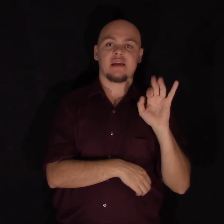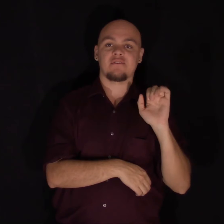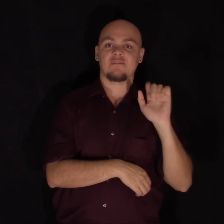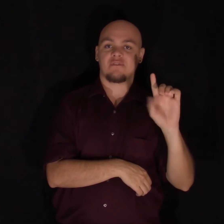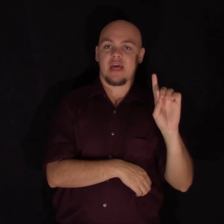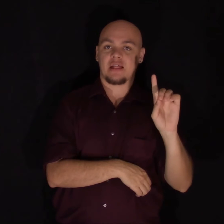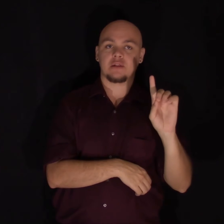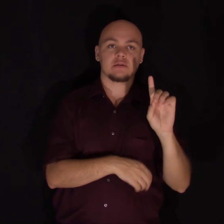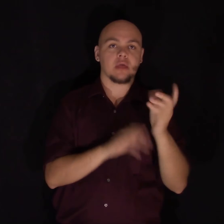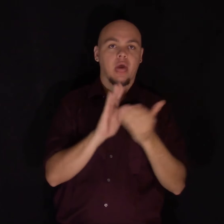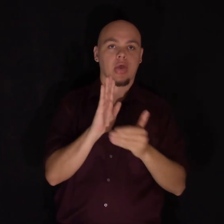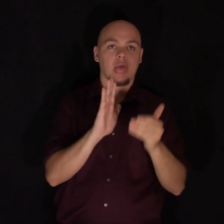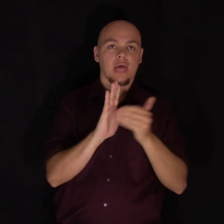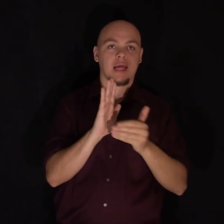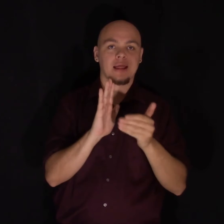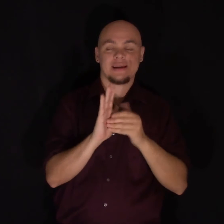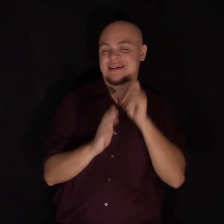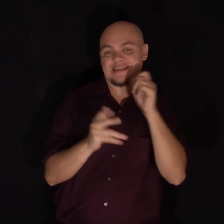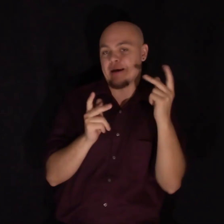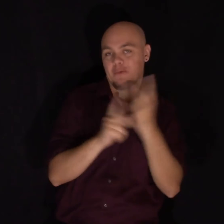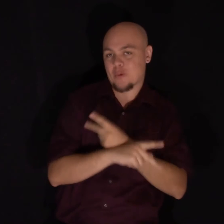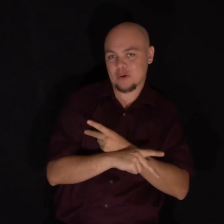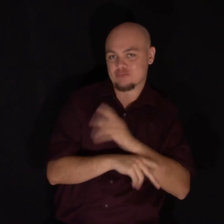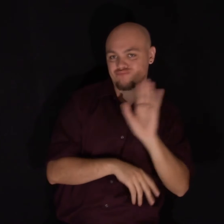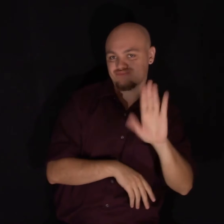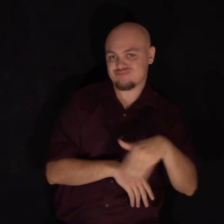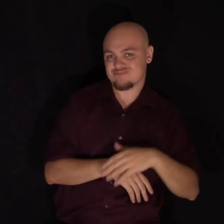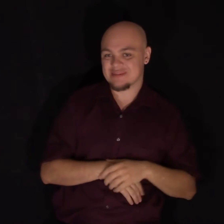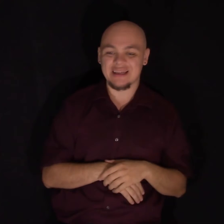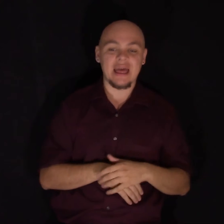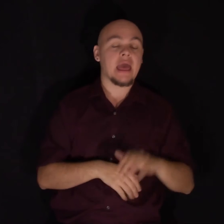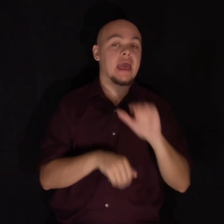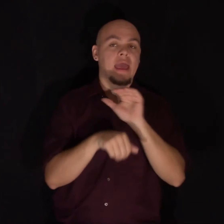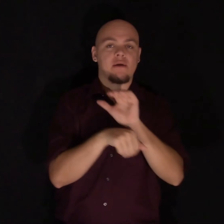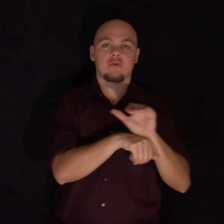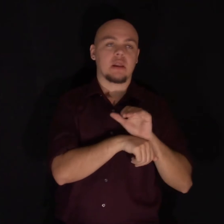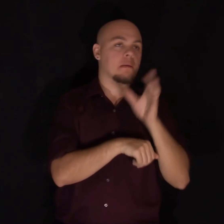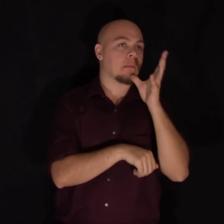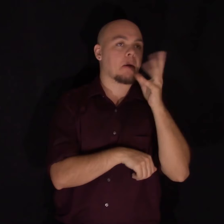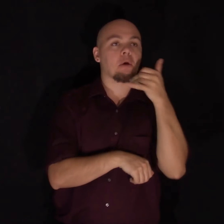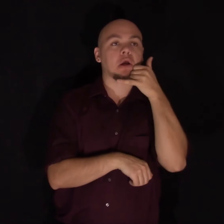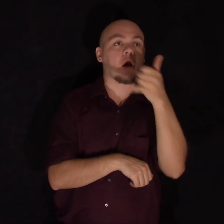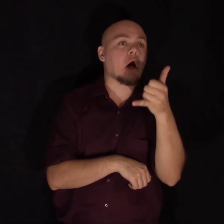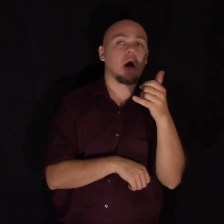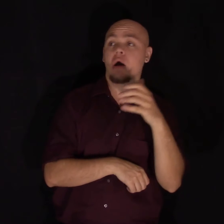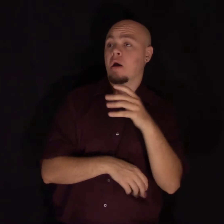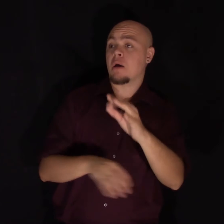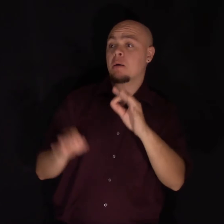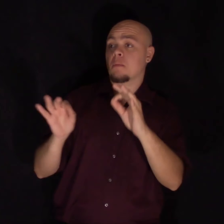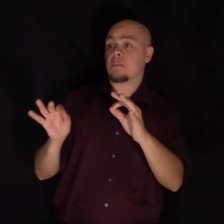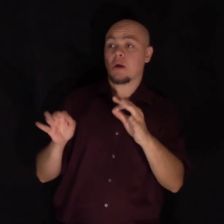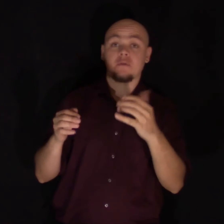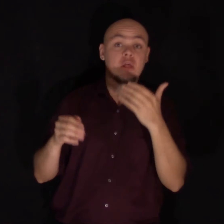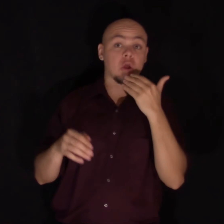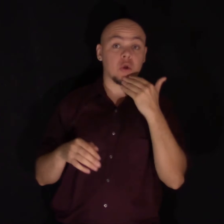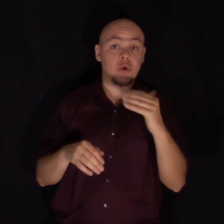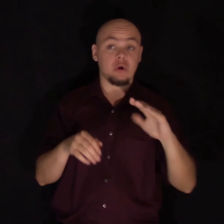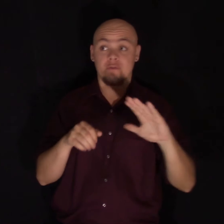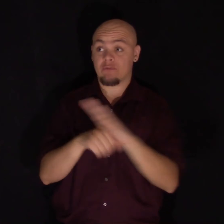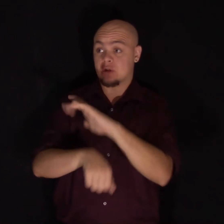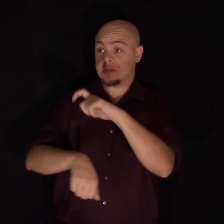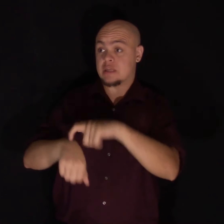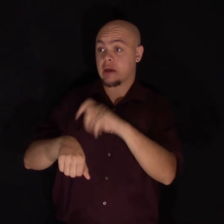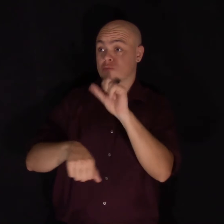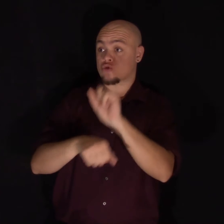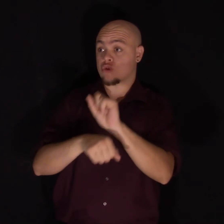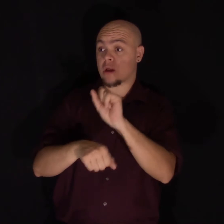do. It's fine. But I called my mother every night crying, and I was turning away perfectly good full-time jobs. Why?